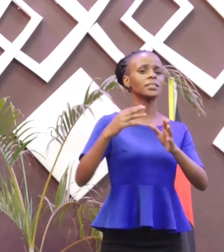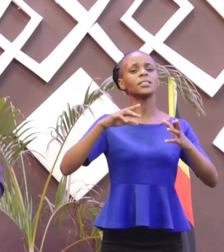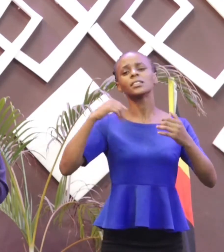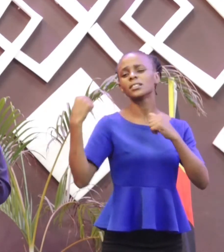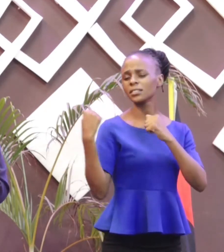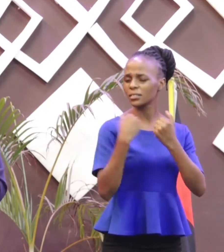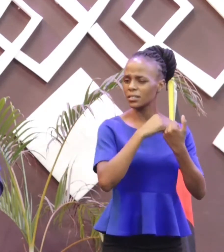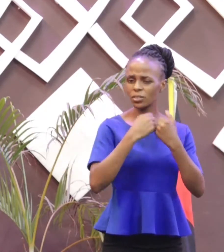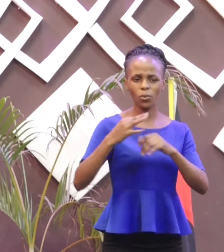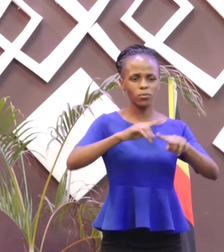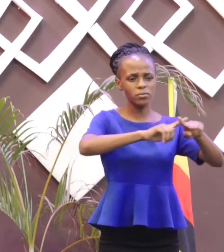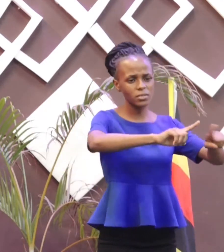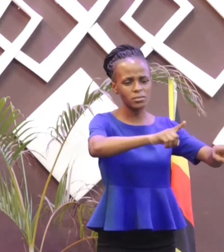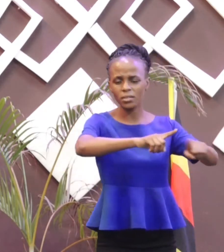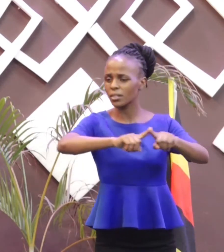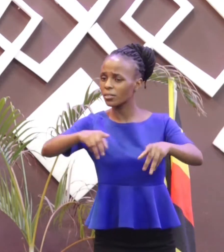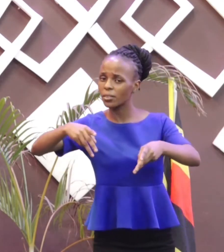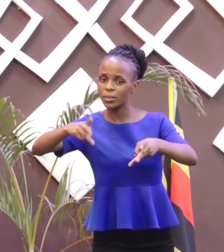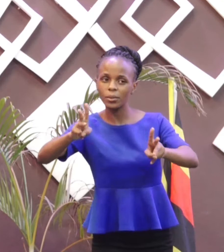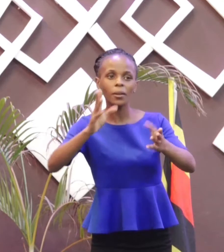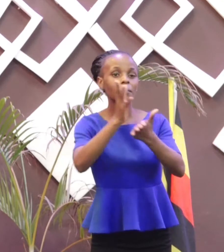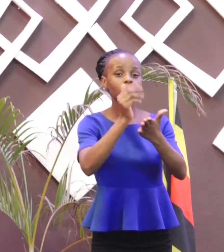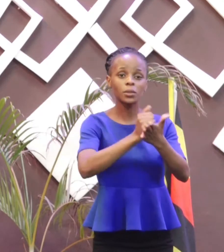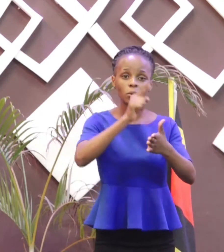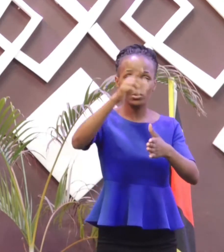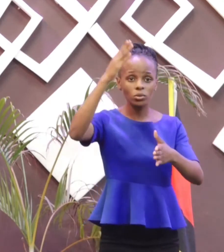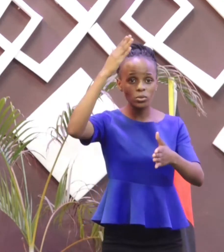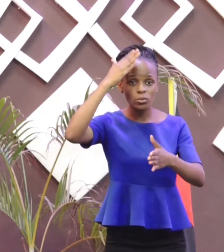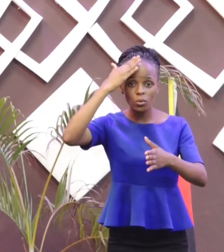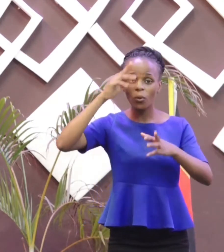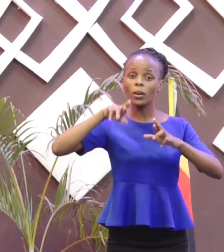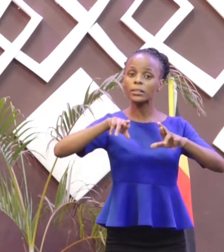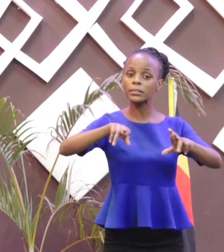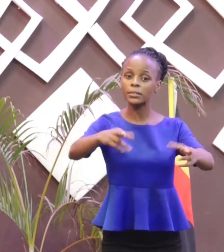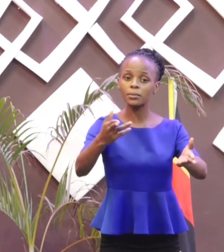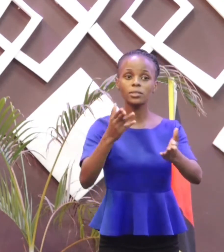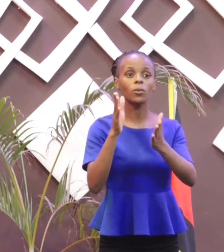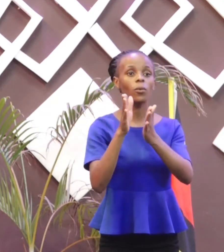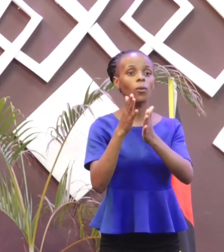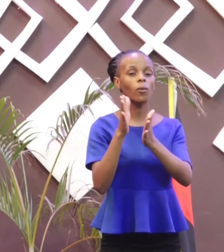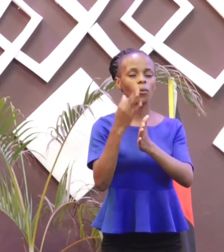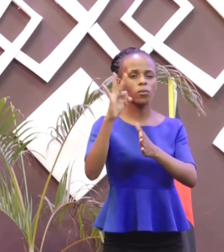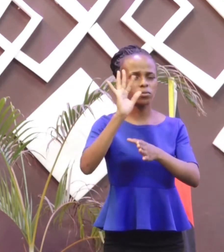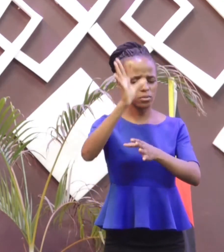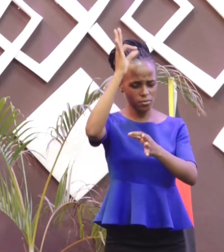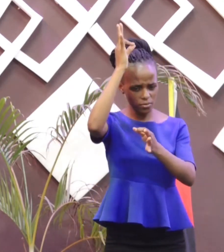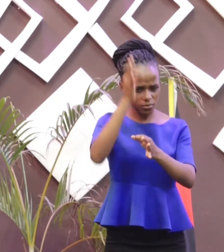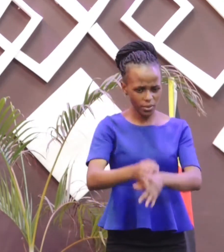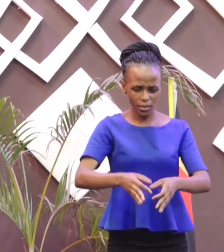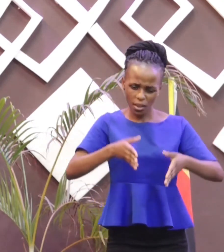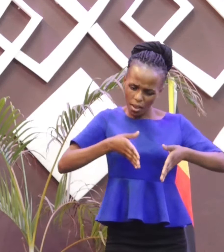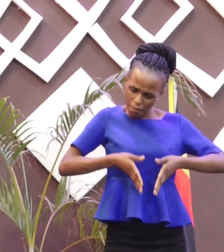kinds. Number 3, he says, because you know that the testing of your faith